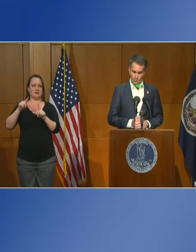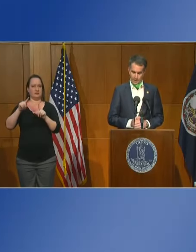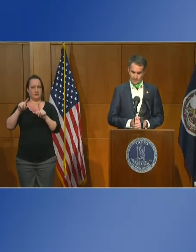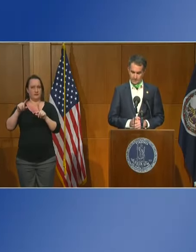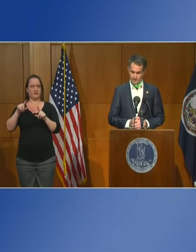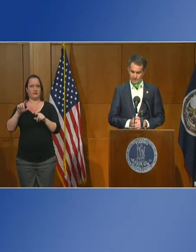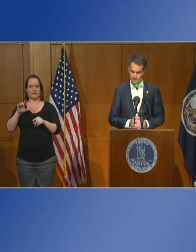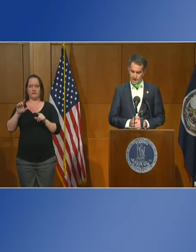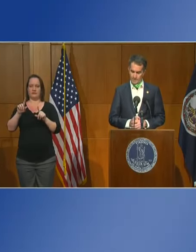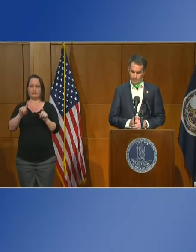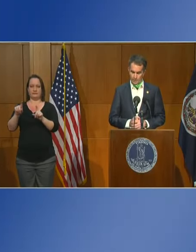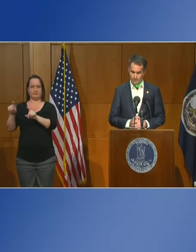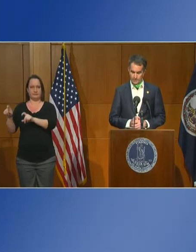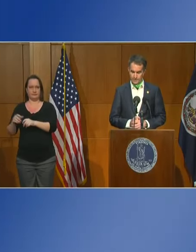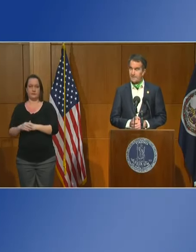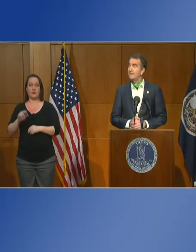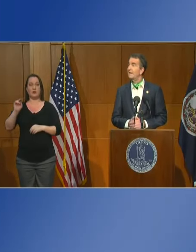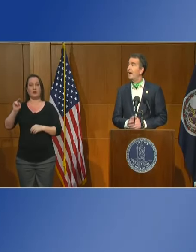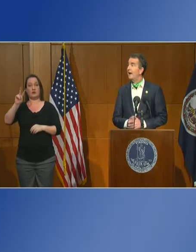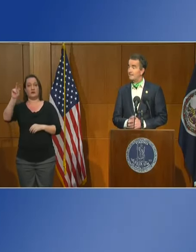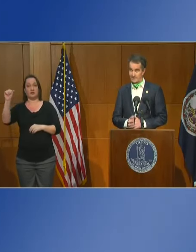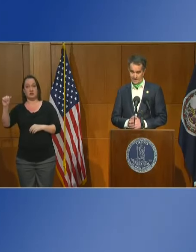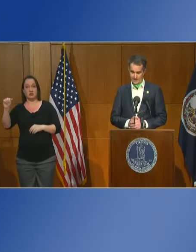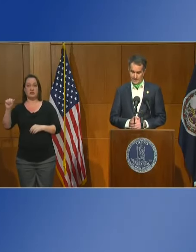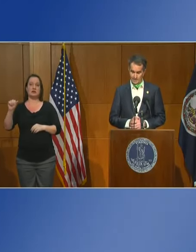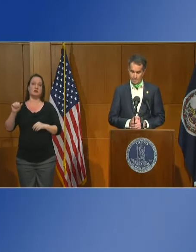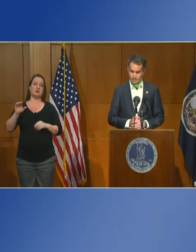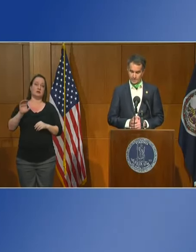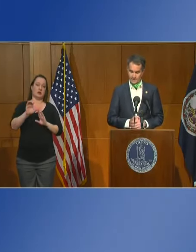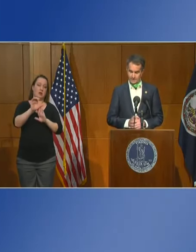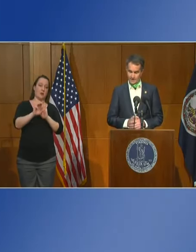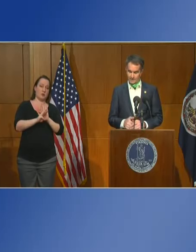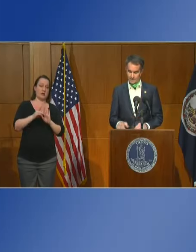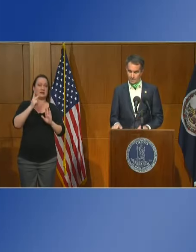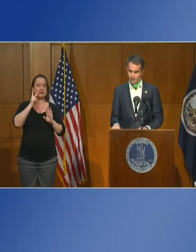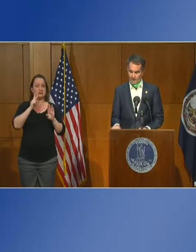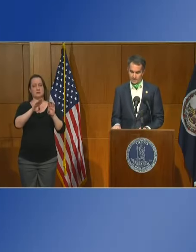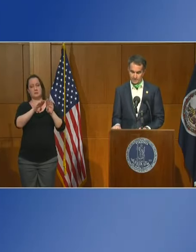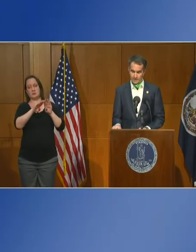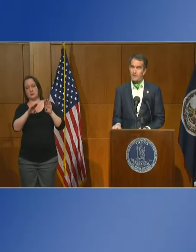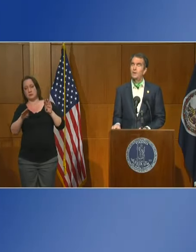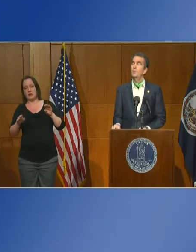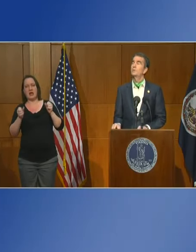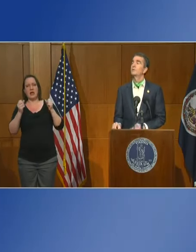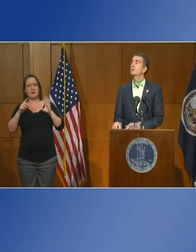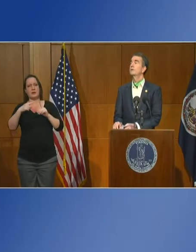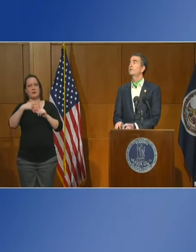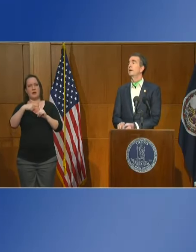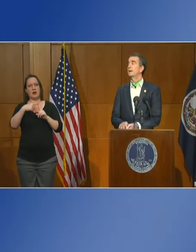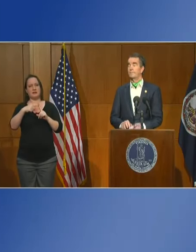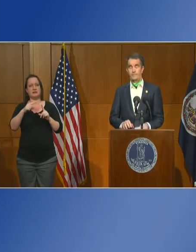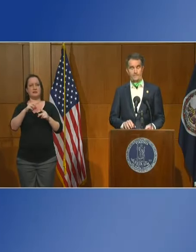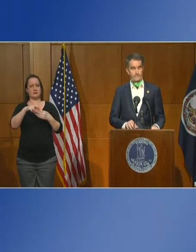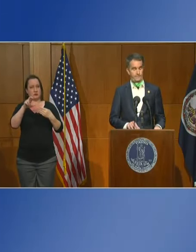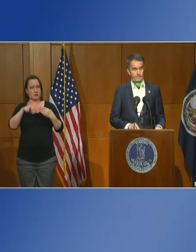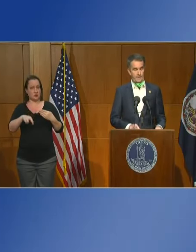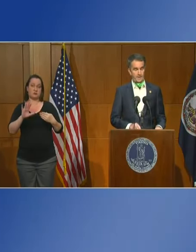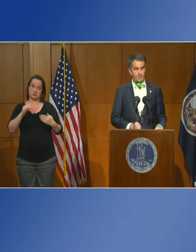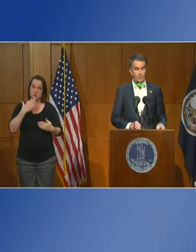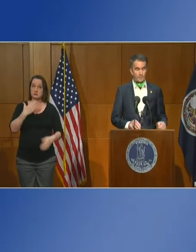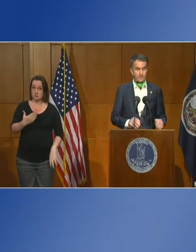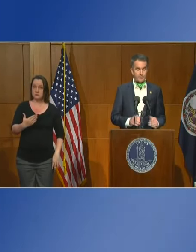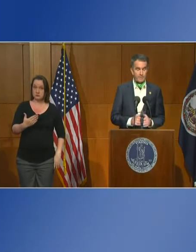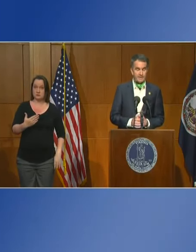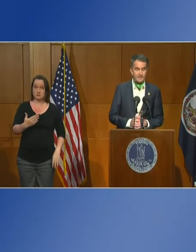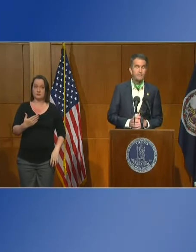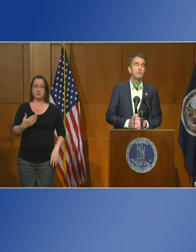and the rest of the Commonwealth are seeing declines in the percent of tests that are positive, which is a good thing.